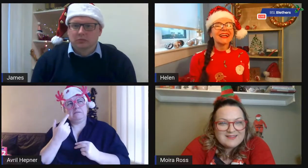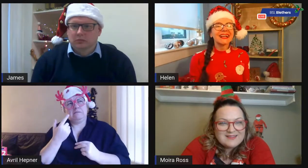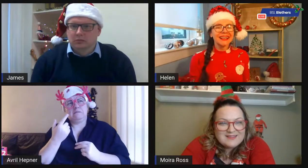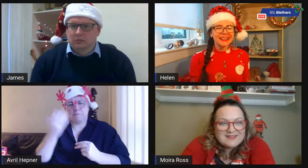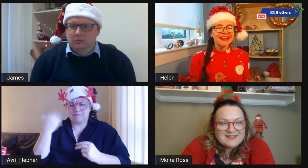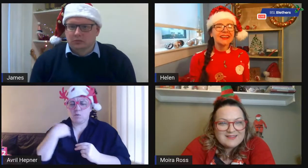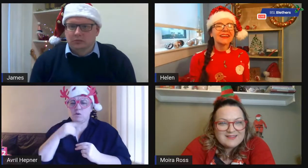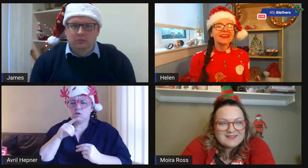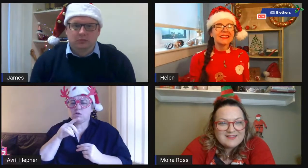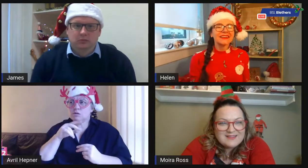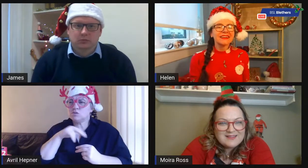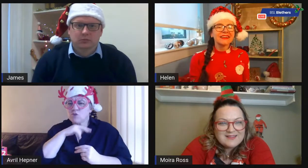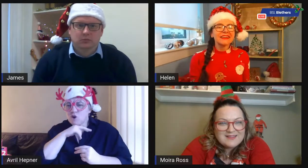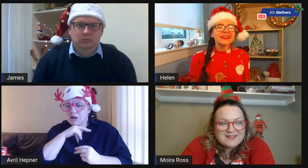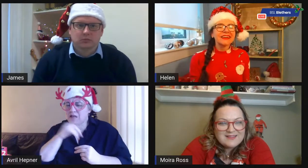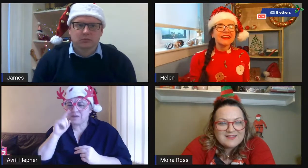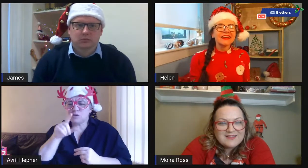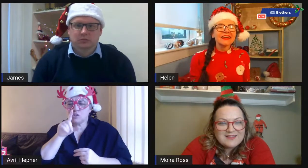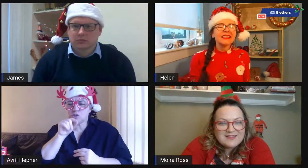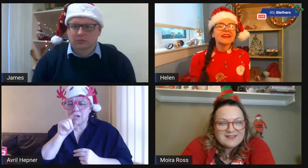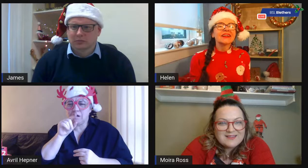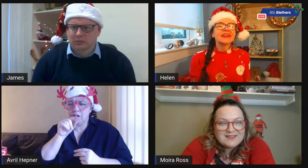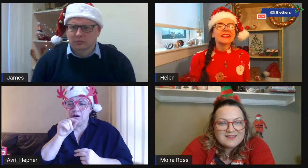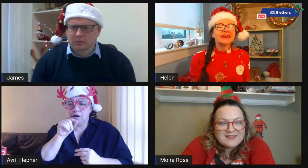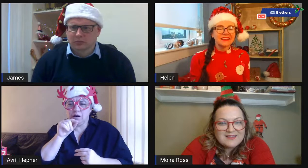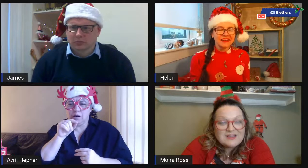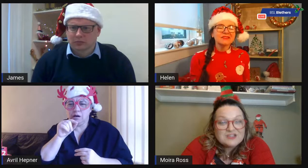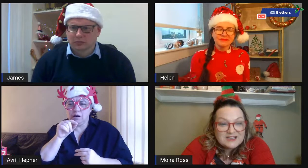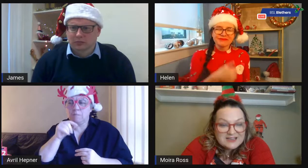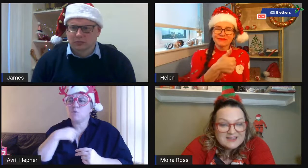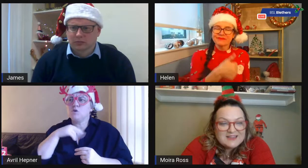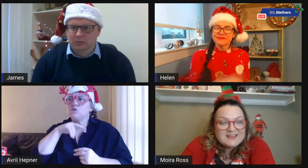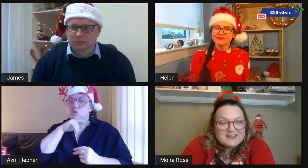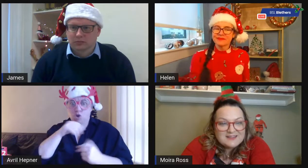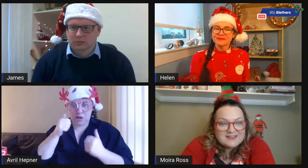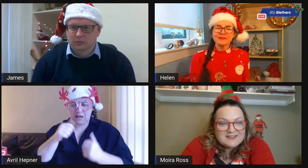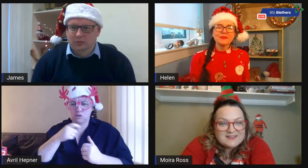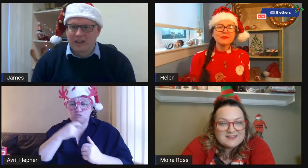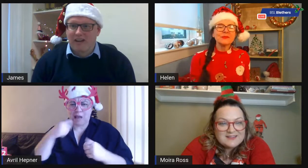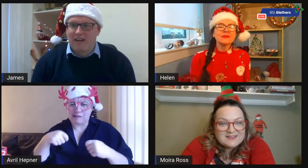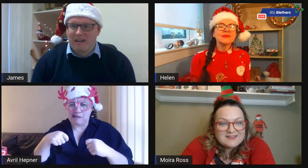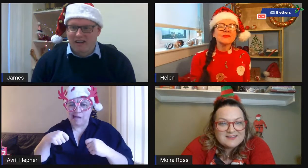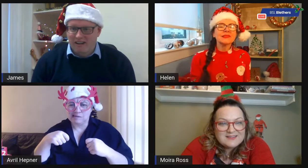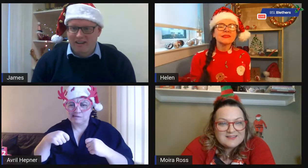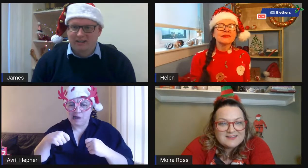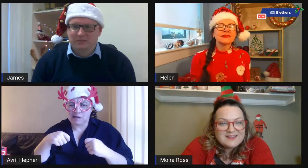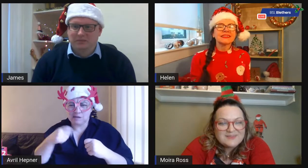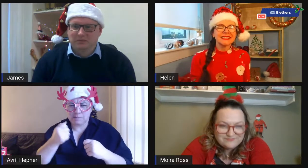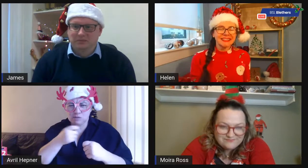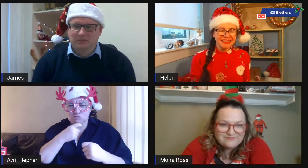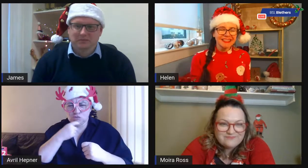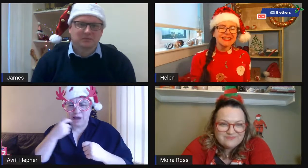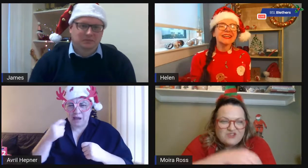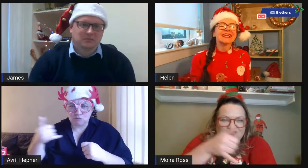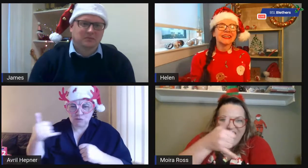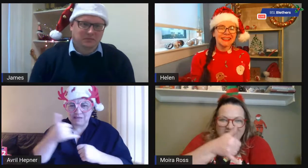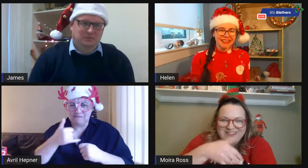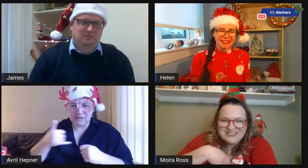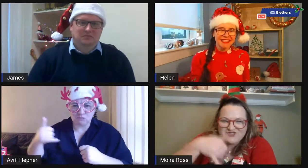you, Avril? You've asked us, what's your I think tradition? it's going to be traditional. It's usually turkey, but maybe chicken this year. I don't know. Turkey sometimes can be a